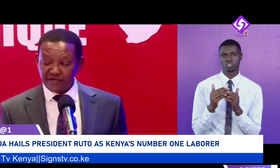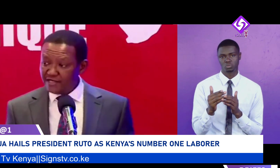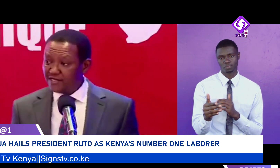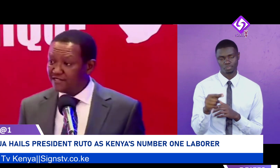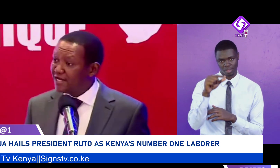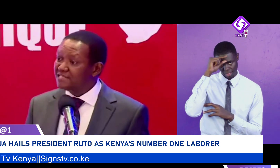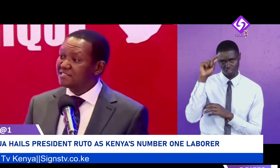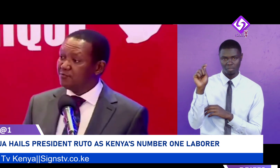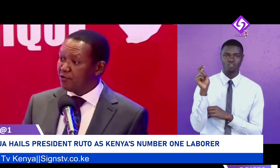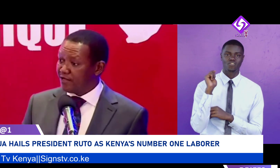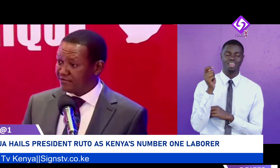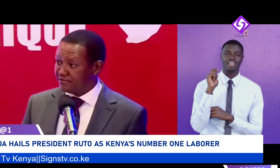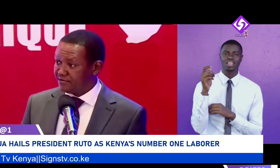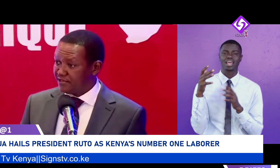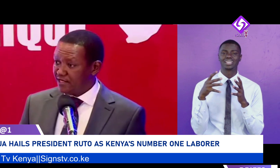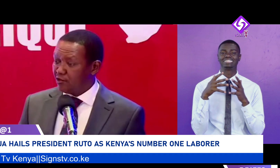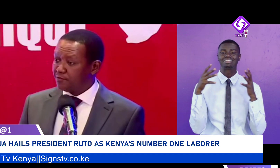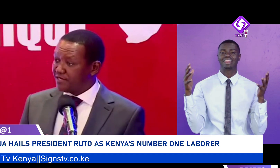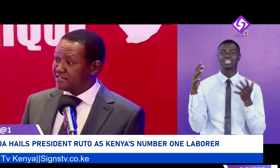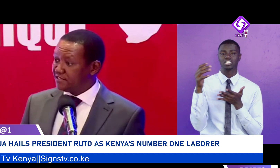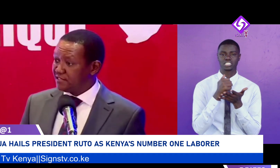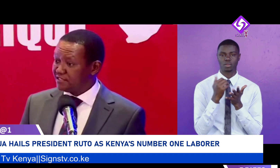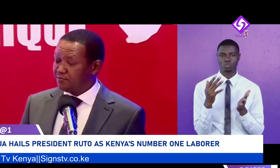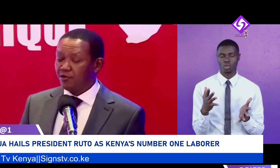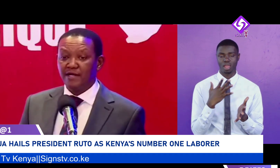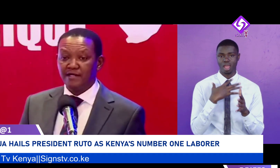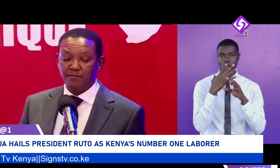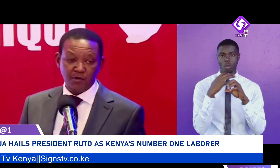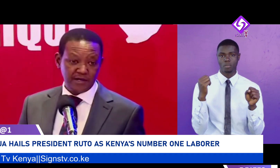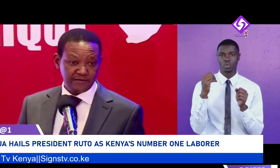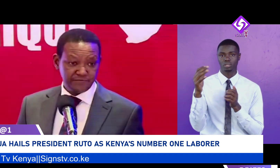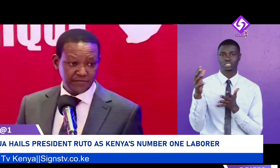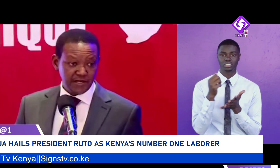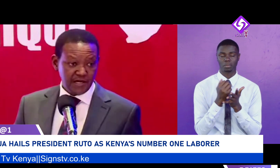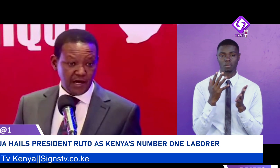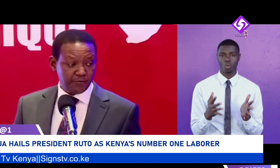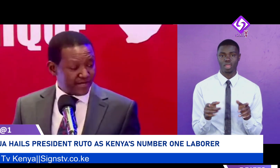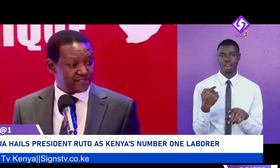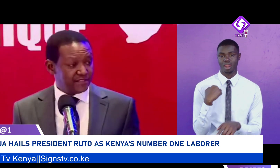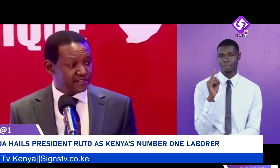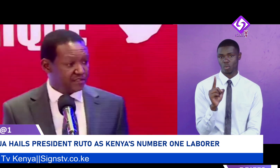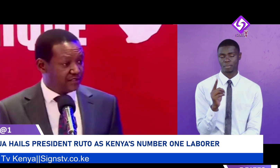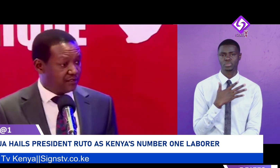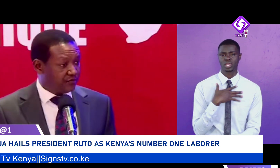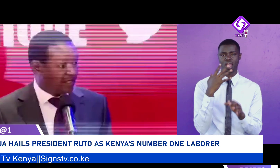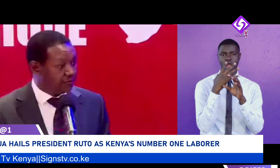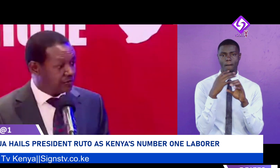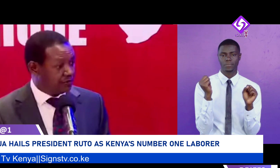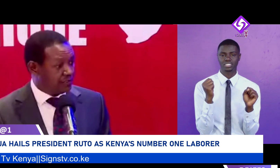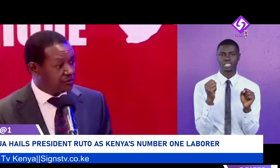Kenya is the largest employer, and our president is employer #1. Our president, William Ruto, is